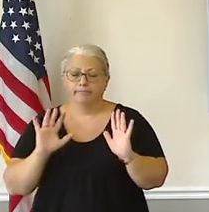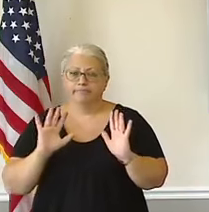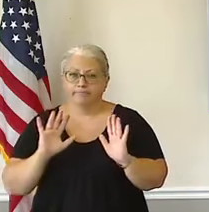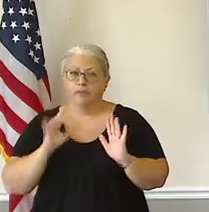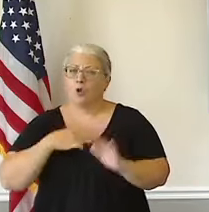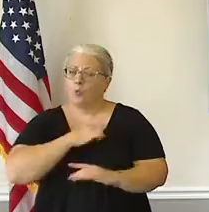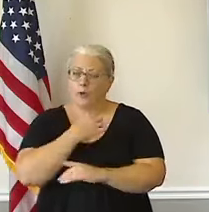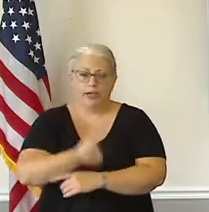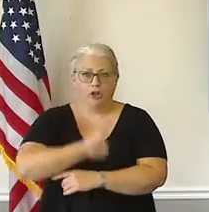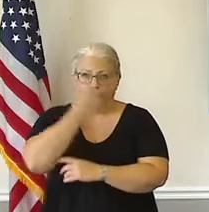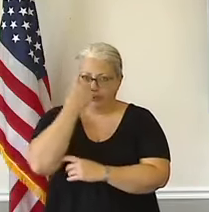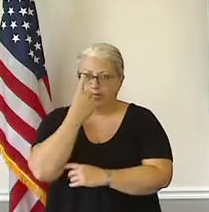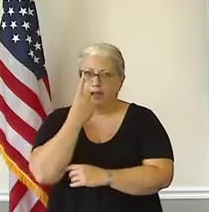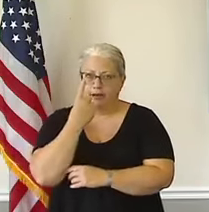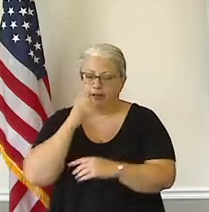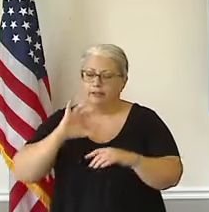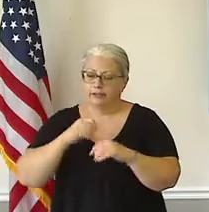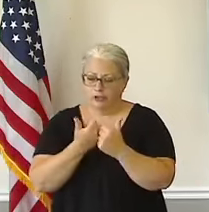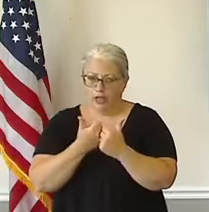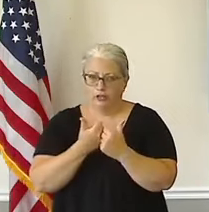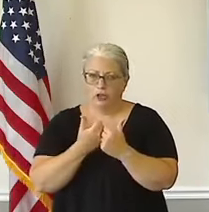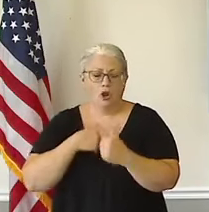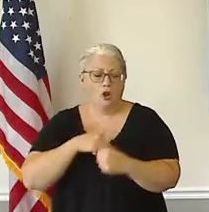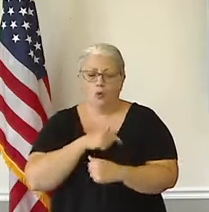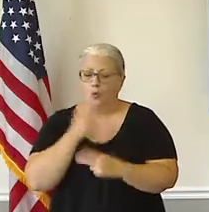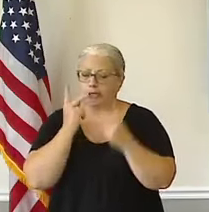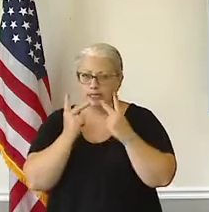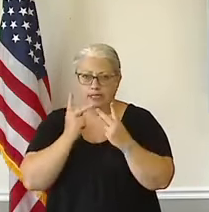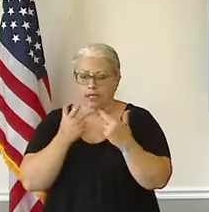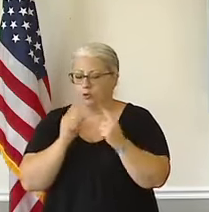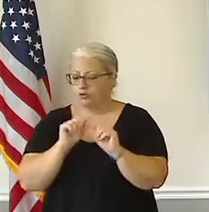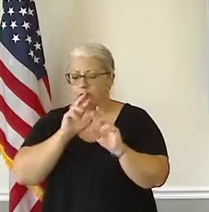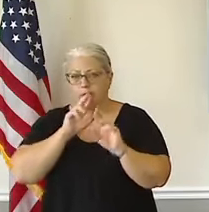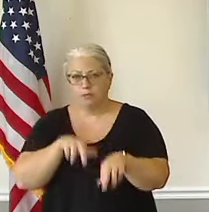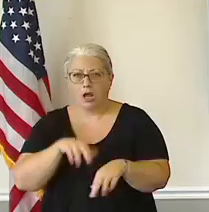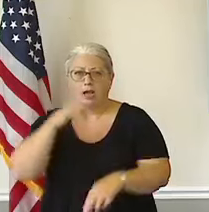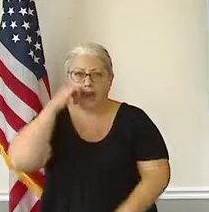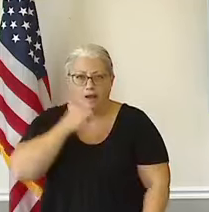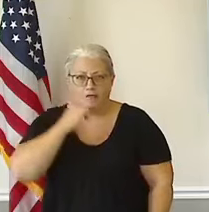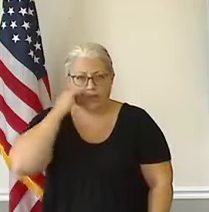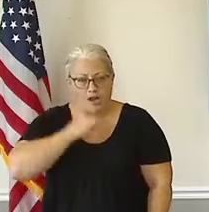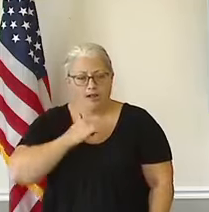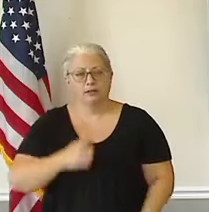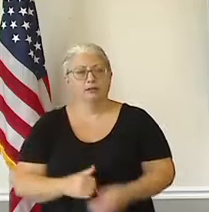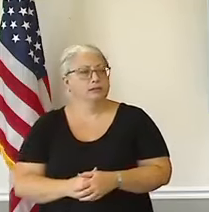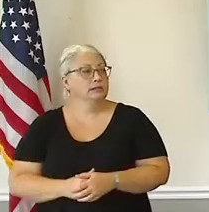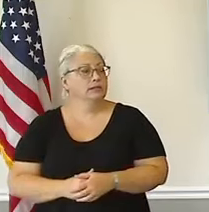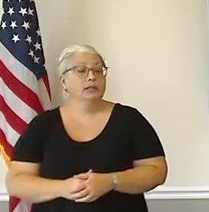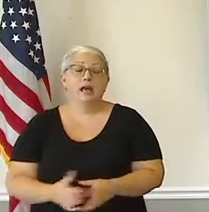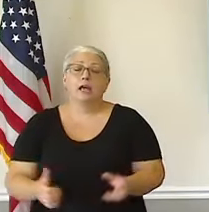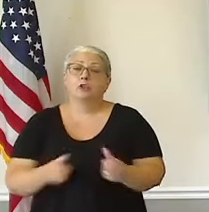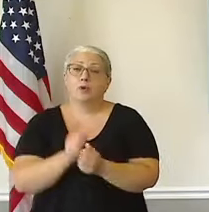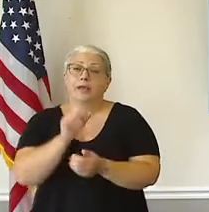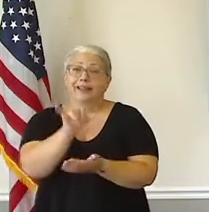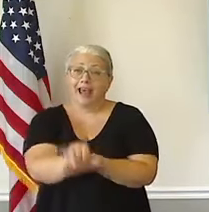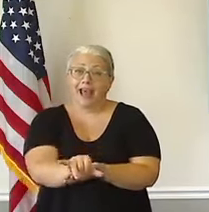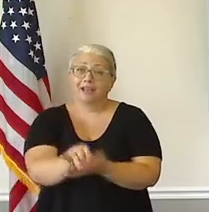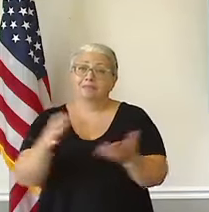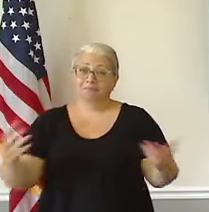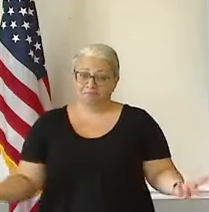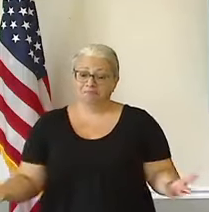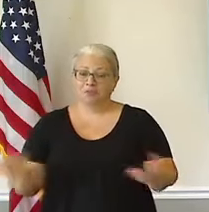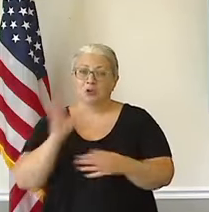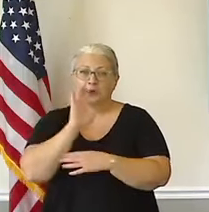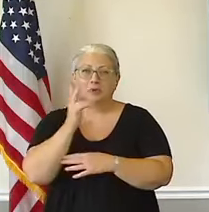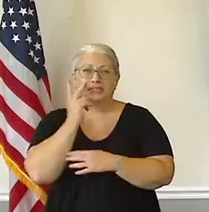We understand the challenge. Believe me, we do, and we see it and try to respond to it every day. And I think with that, what I will say is we're back on with you